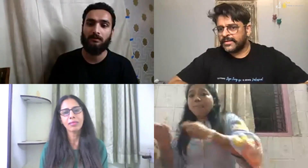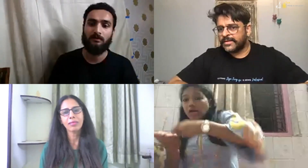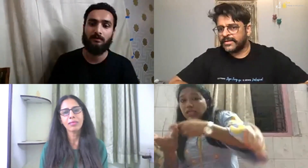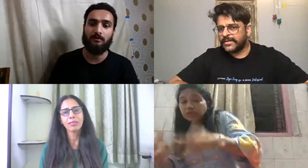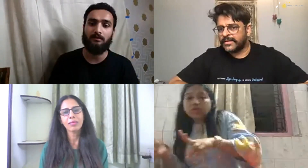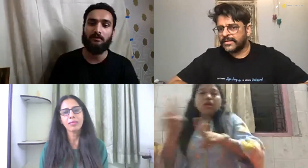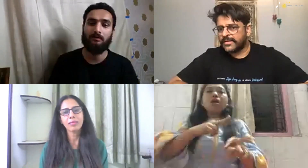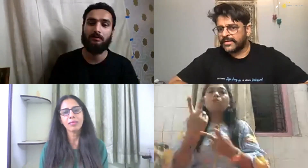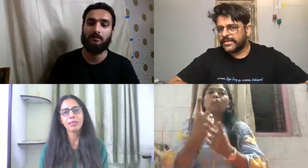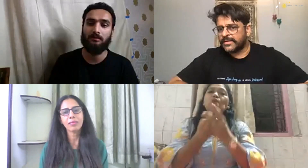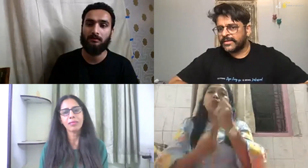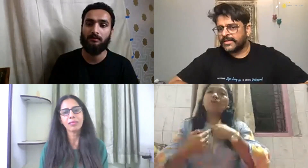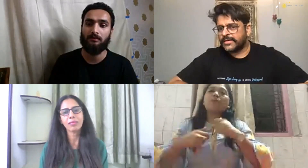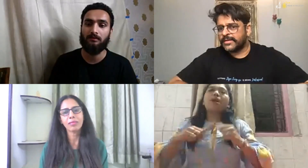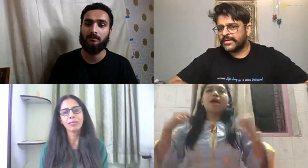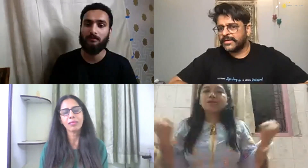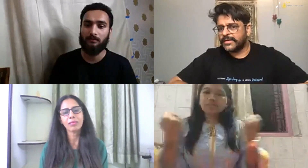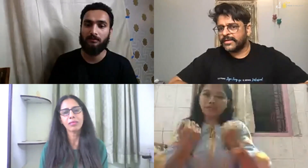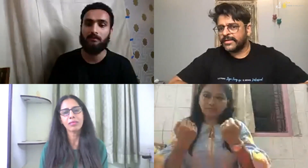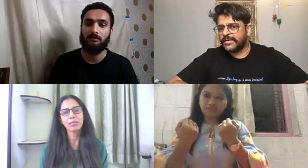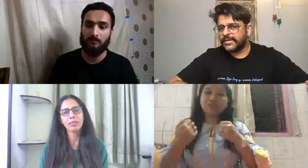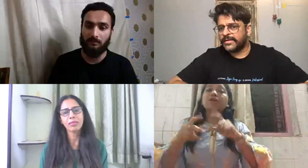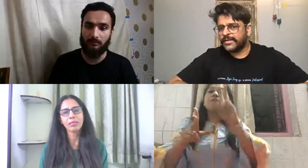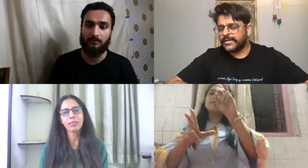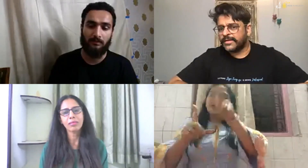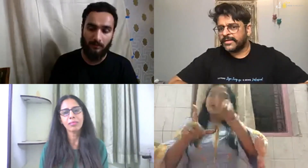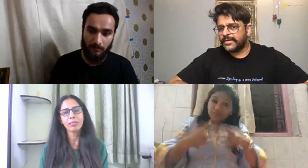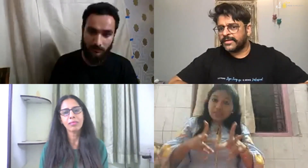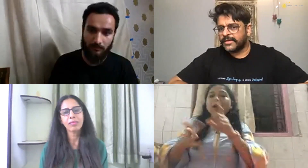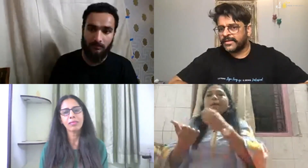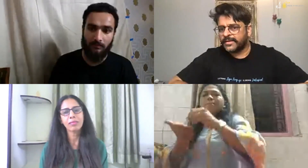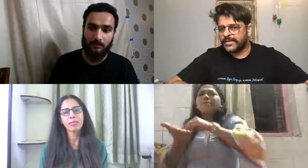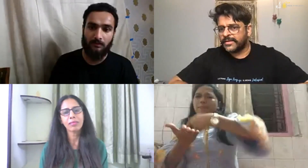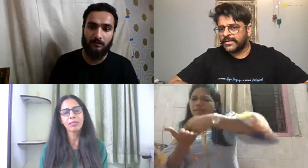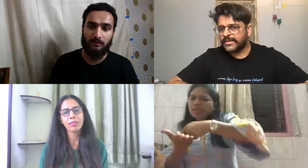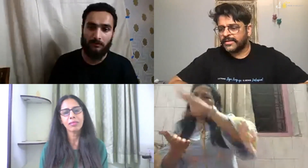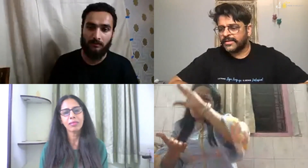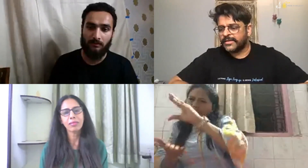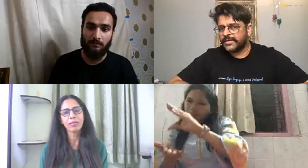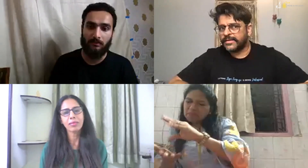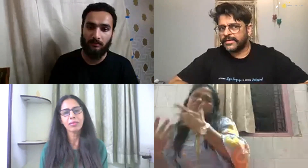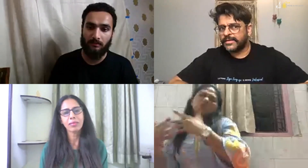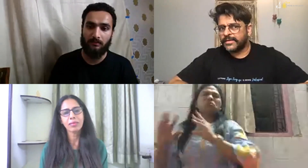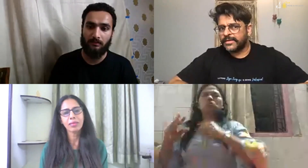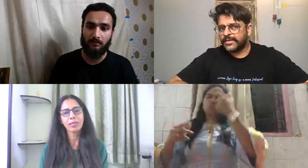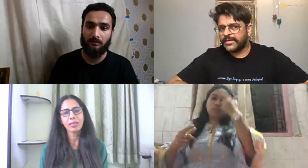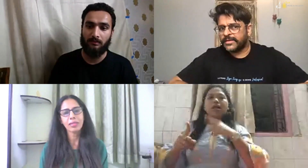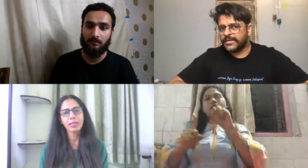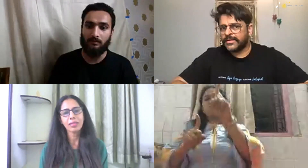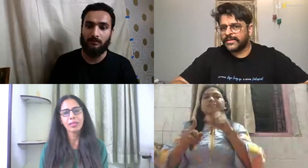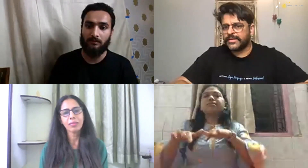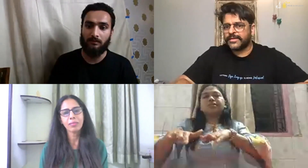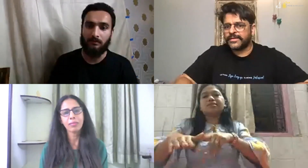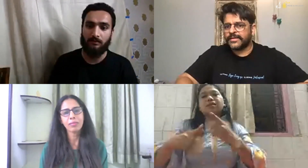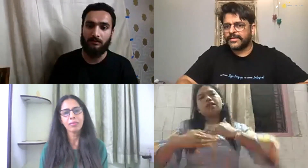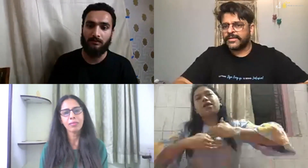the tailoring work, and now I switched. I have been doing both of the works. It's been 20 years for the mehendi work. So